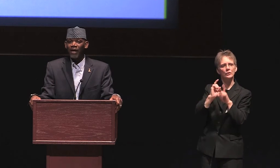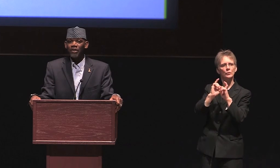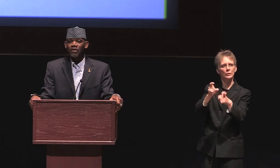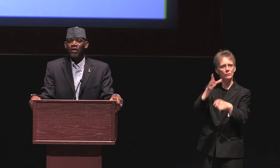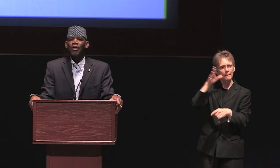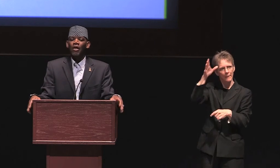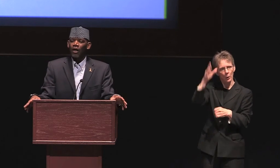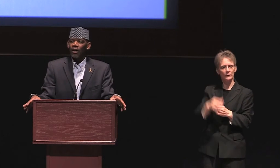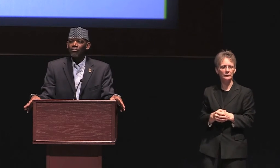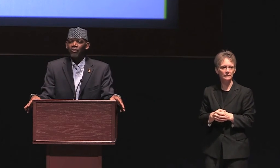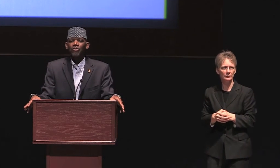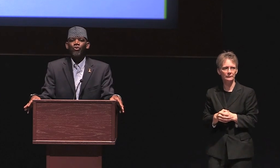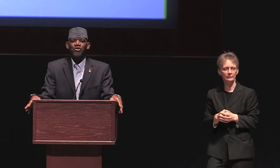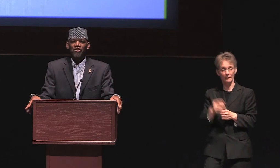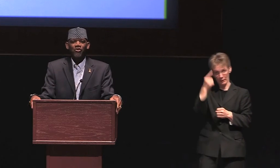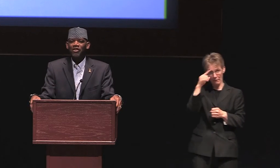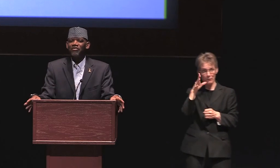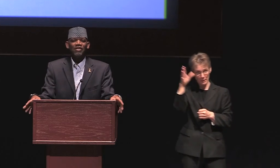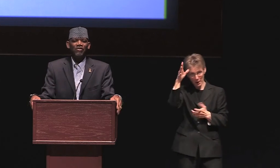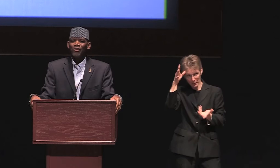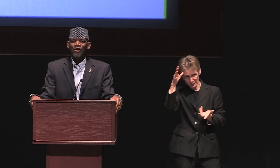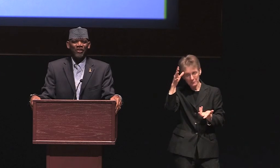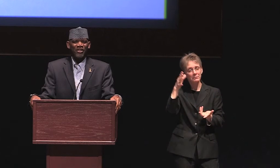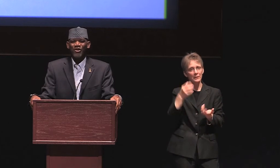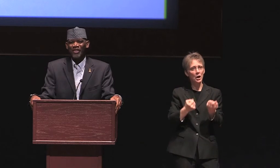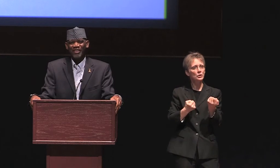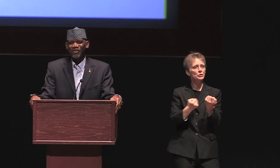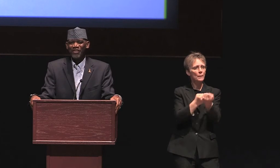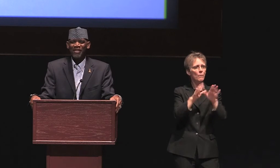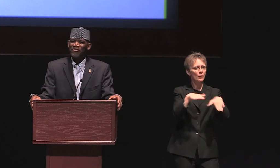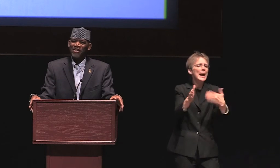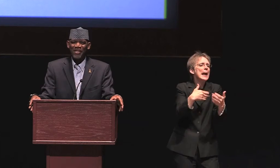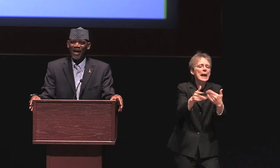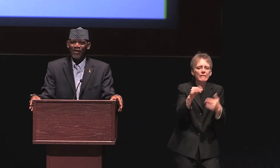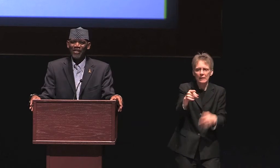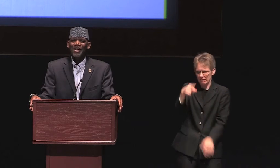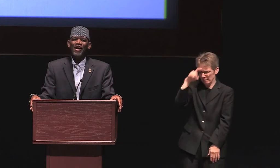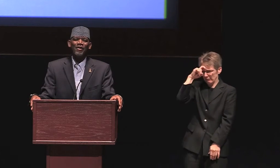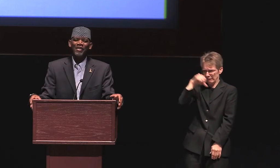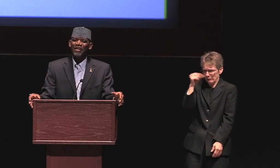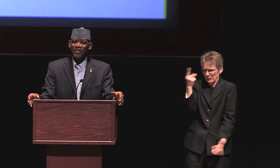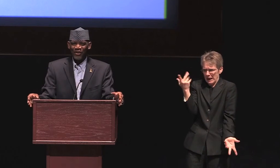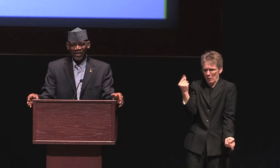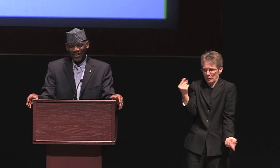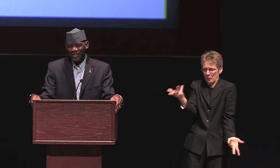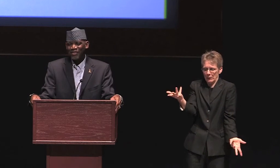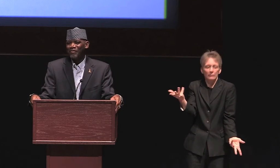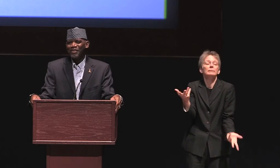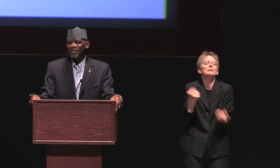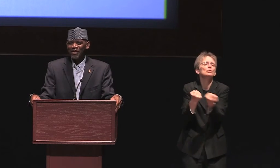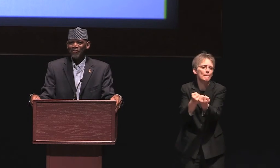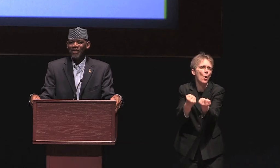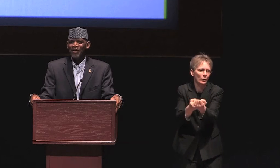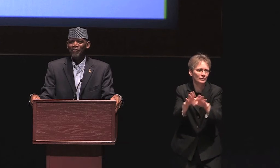To the parents, support your children, even if you don't know what they're doing, even if you can't figure it out. Give